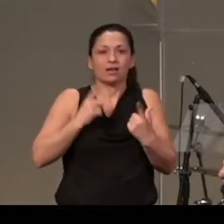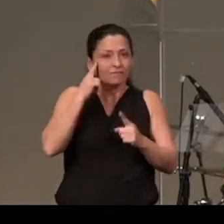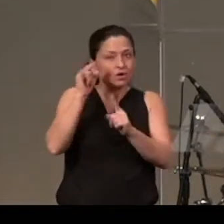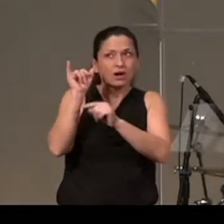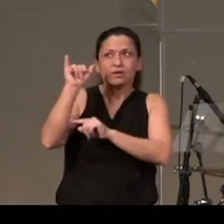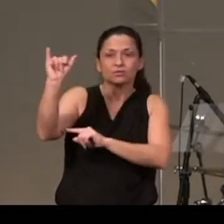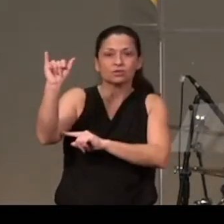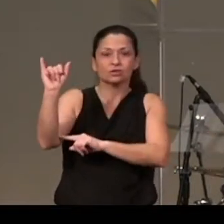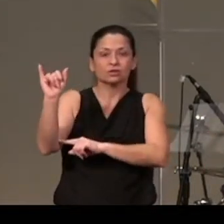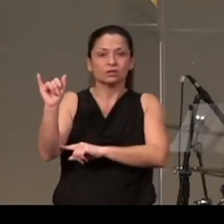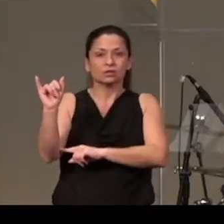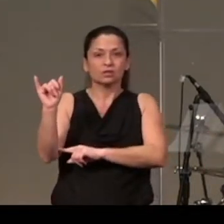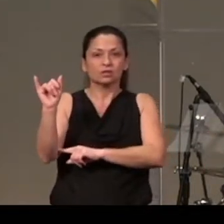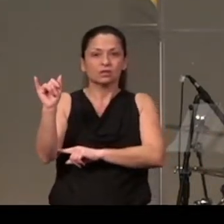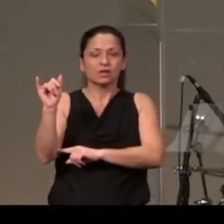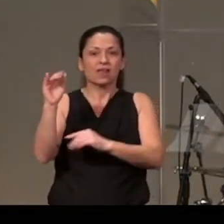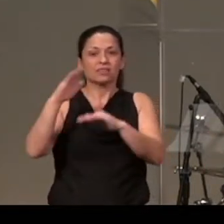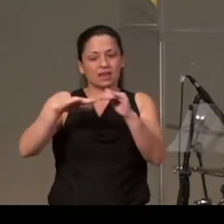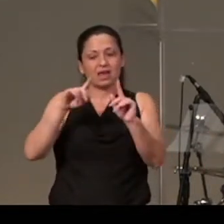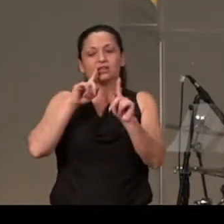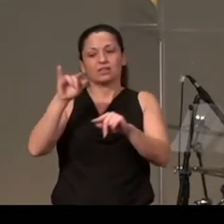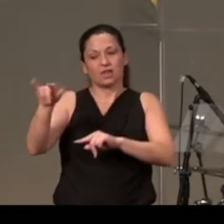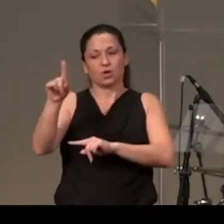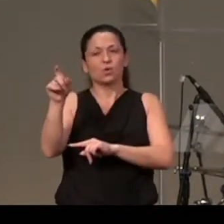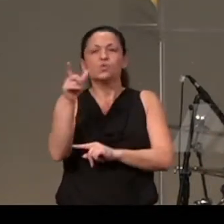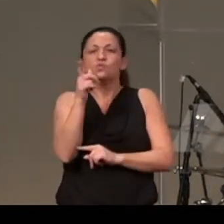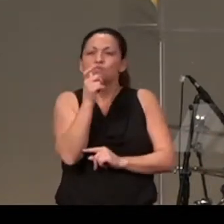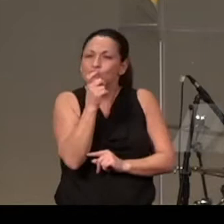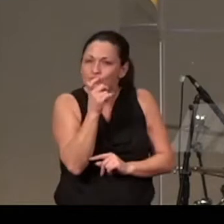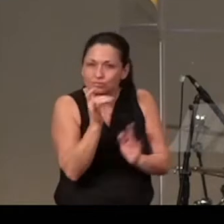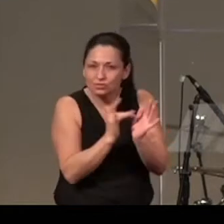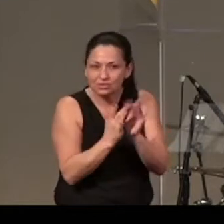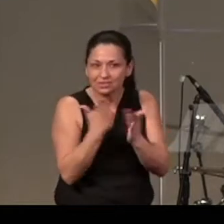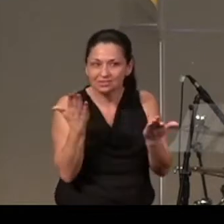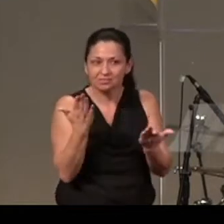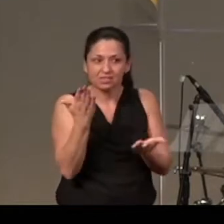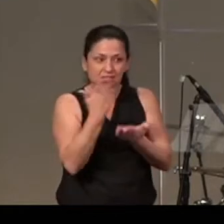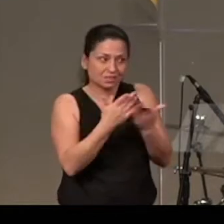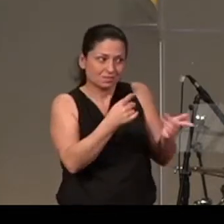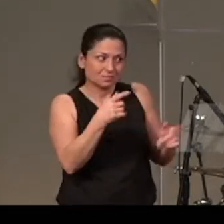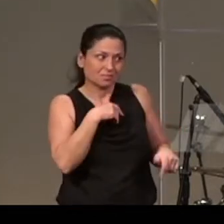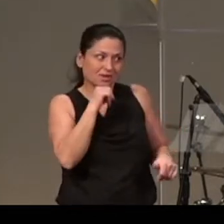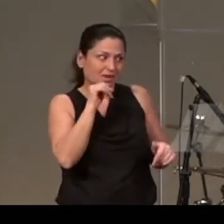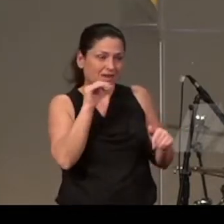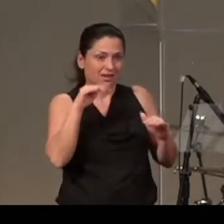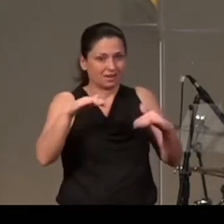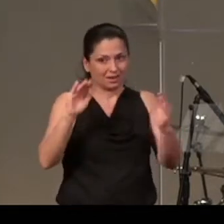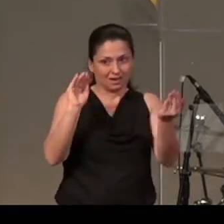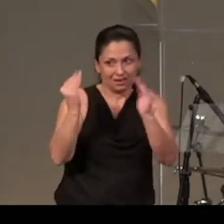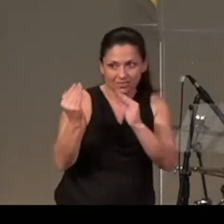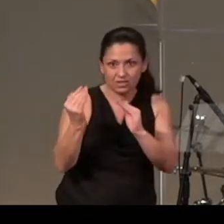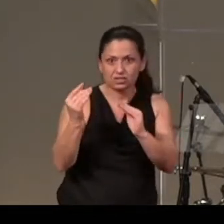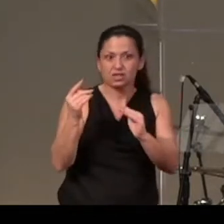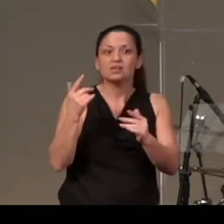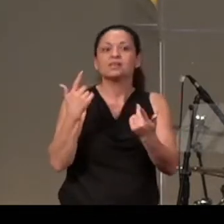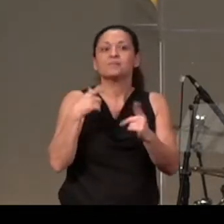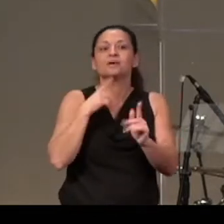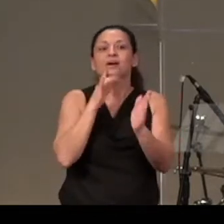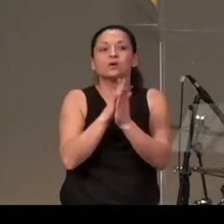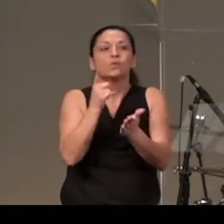question, who is Jesus? And some of you, I've not persuaded you yet, so I'll push on a little bit more. What year is